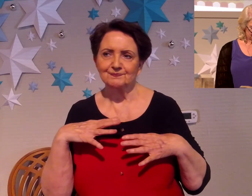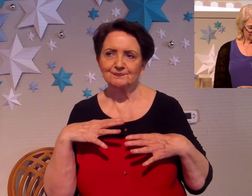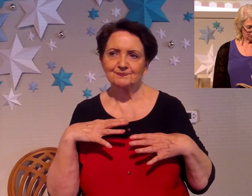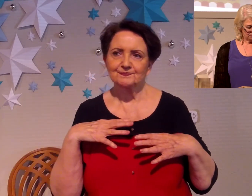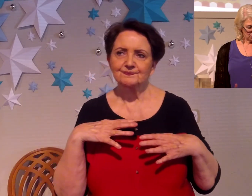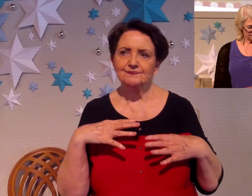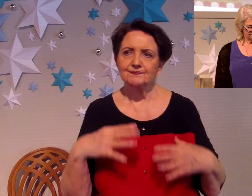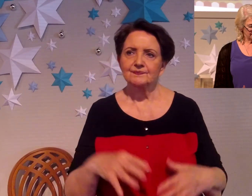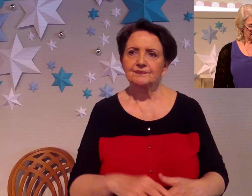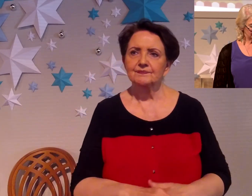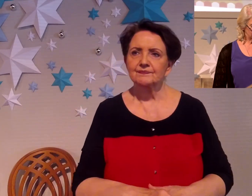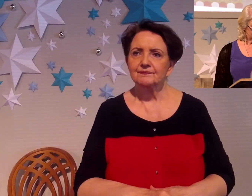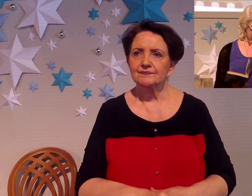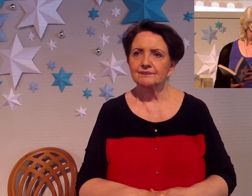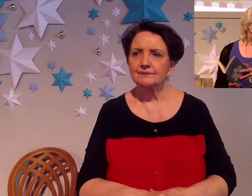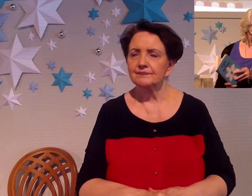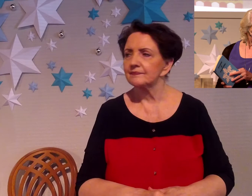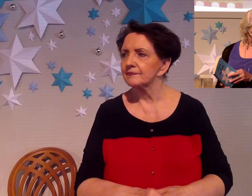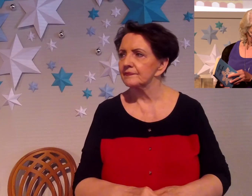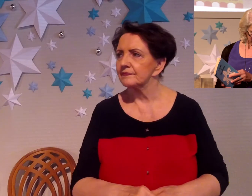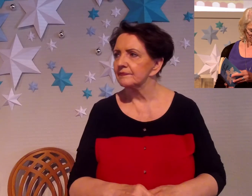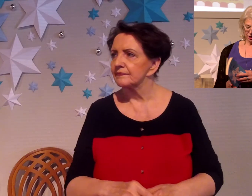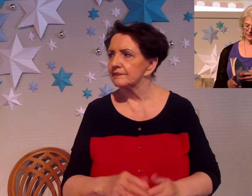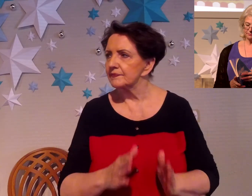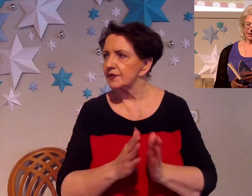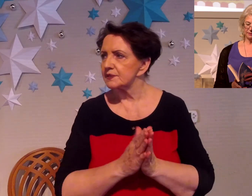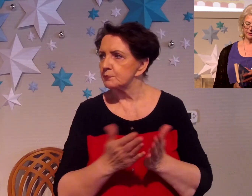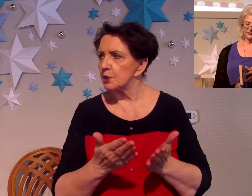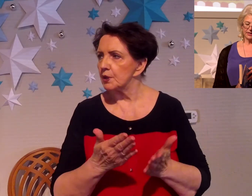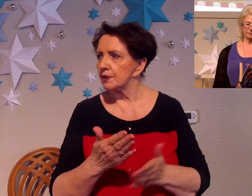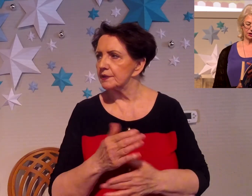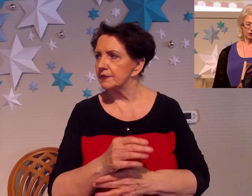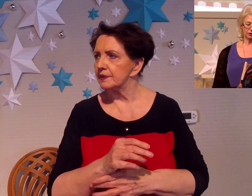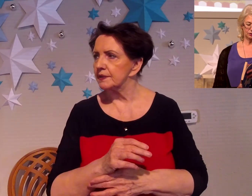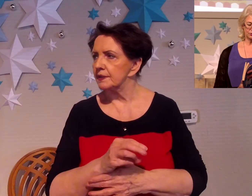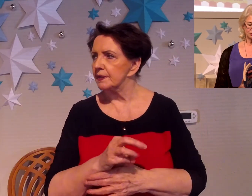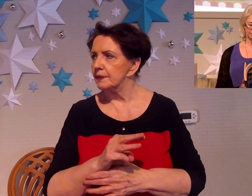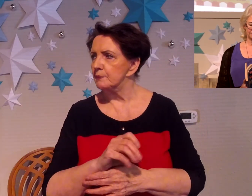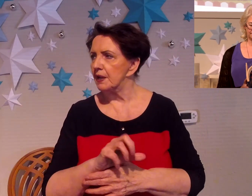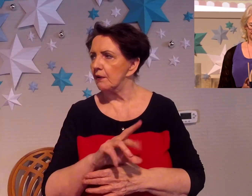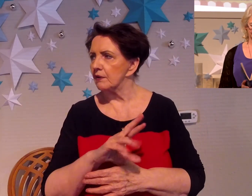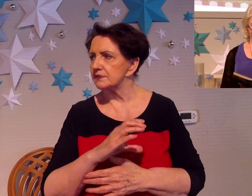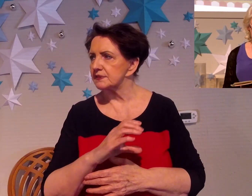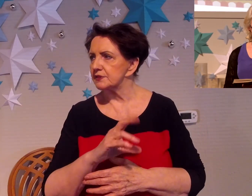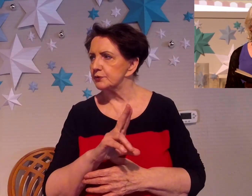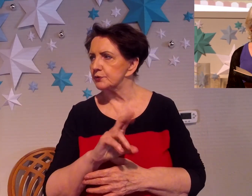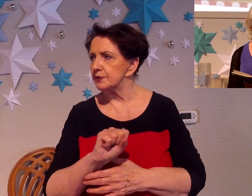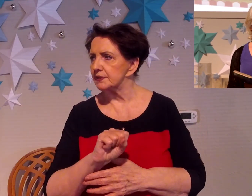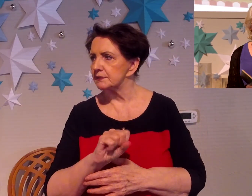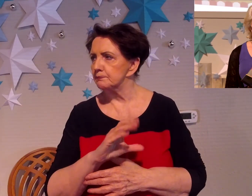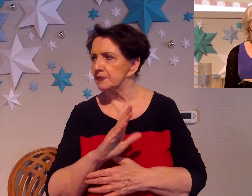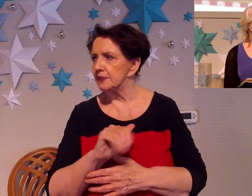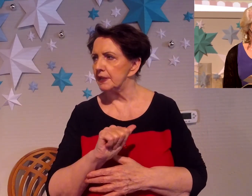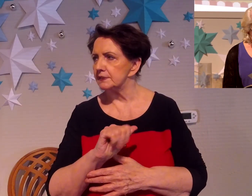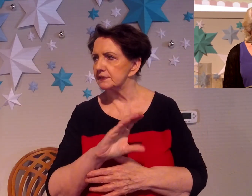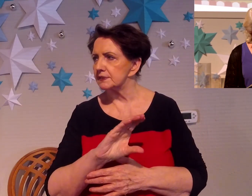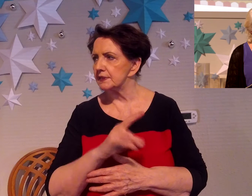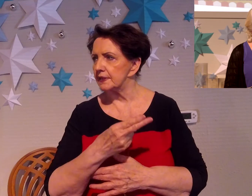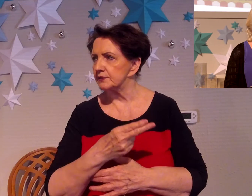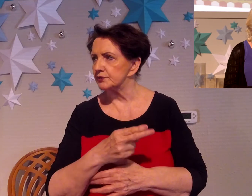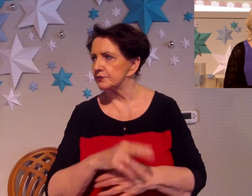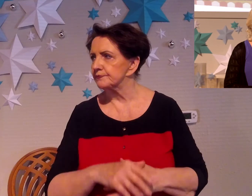So this book, Marcus Bach, he talks about this. I'm going to close with this.